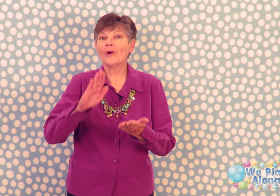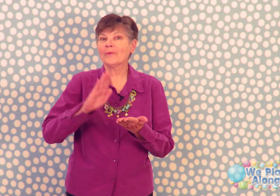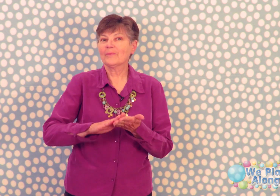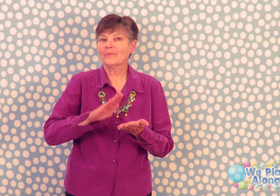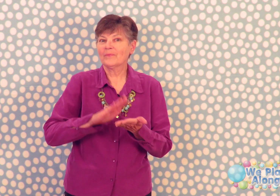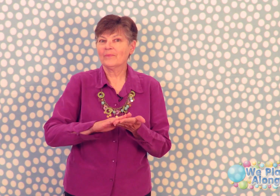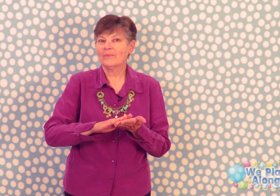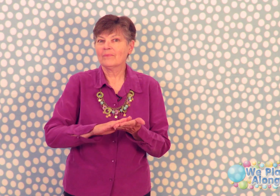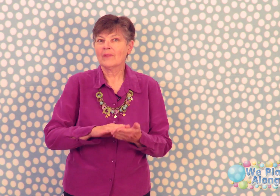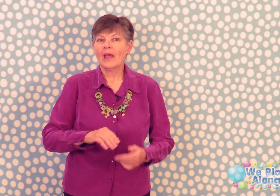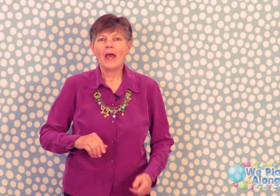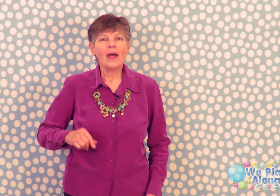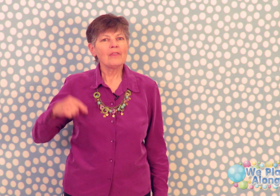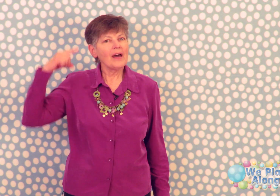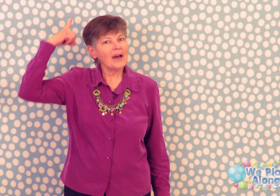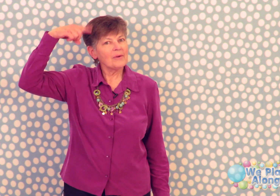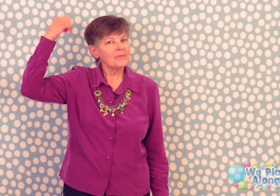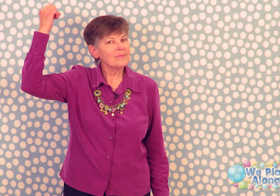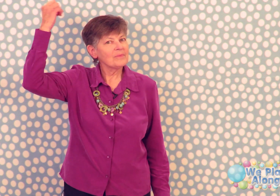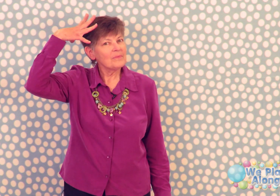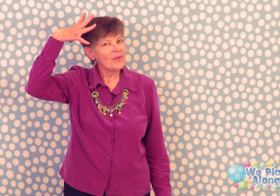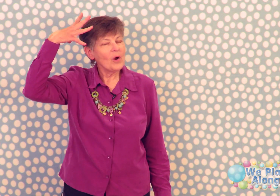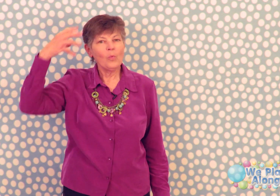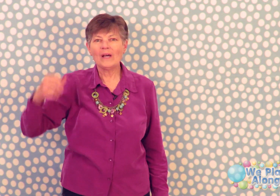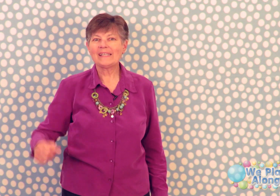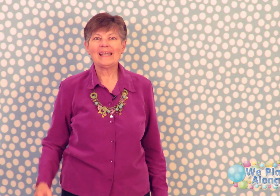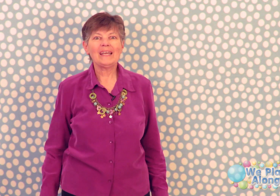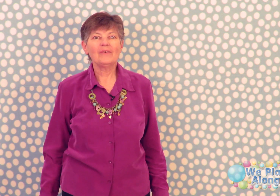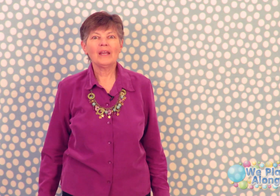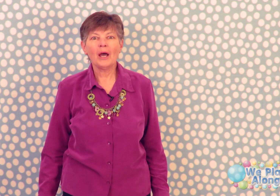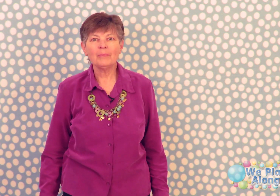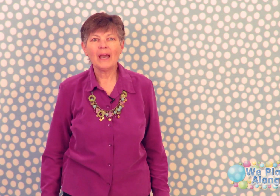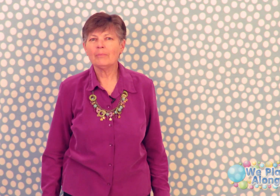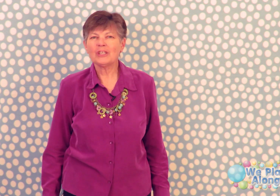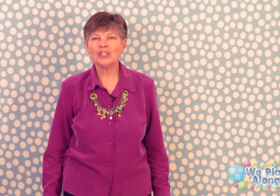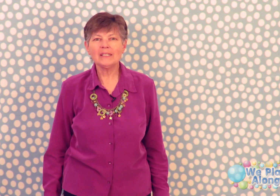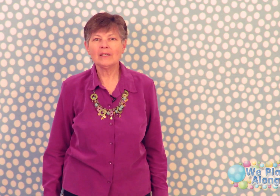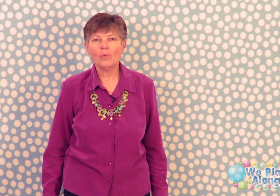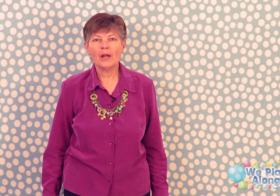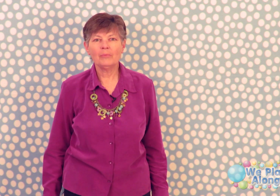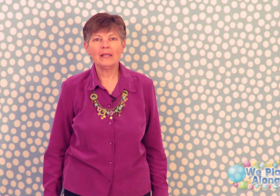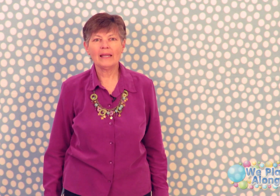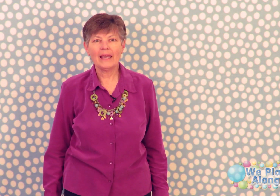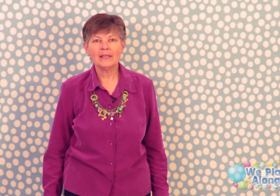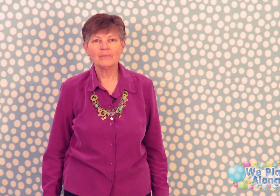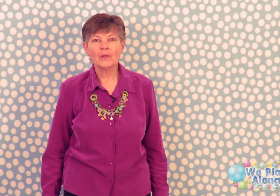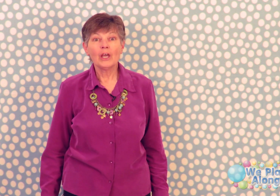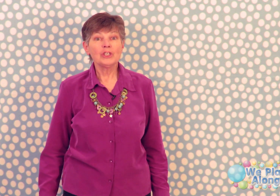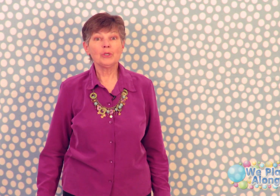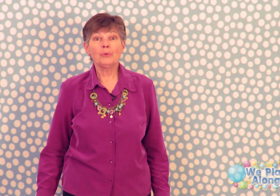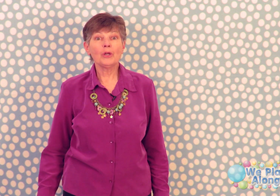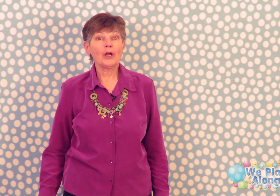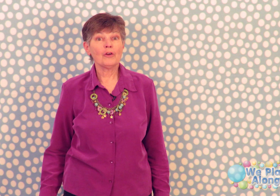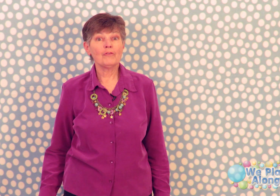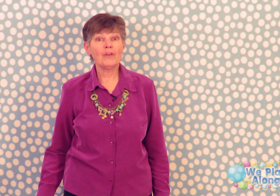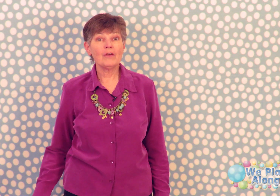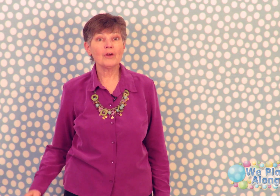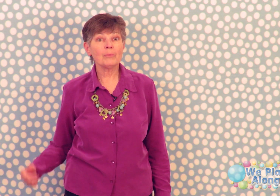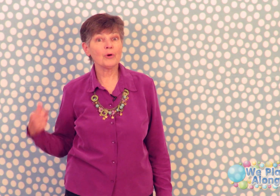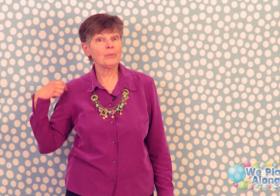for the, wasn't even up yet, but she didn't want to be late. She put on her favorite